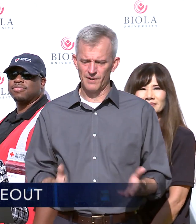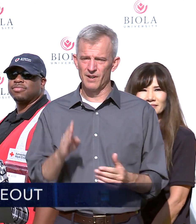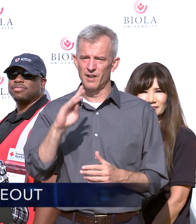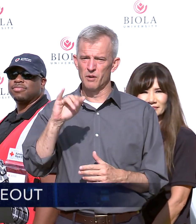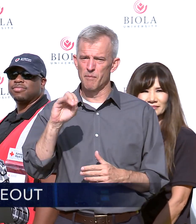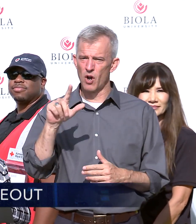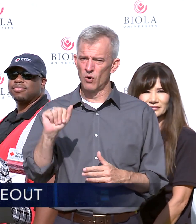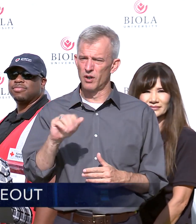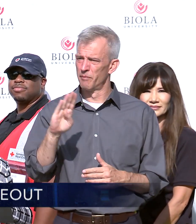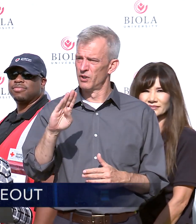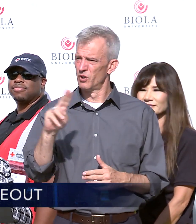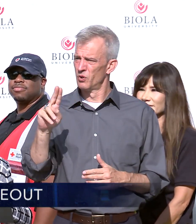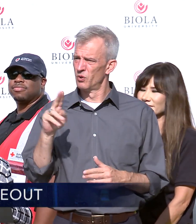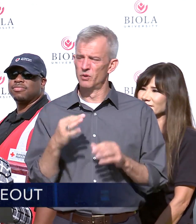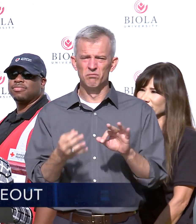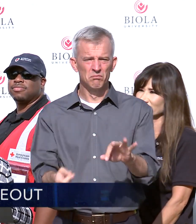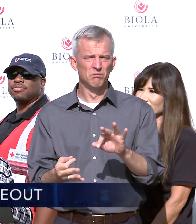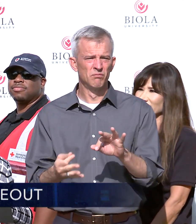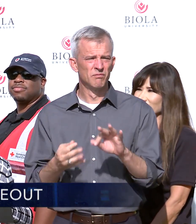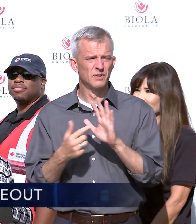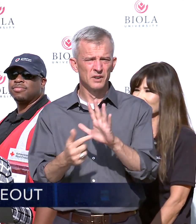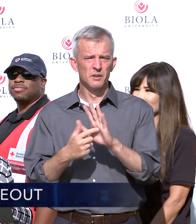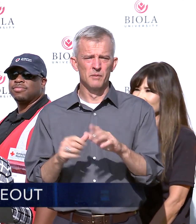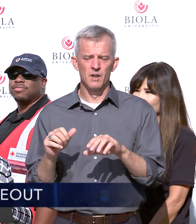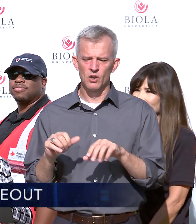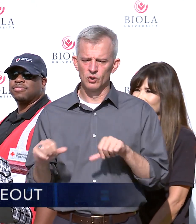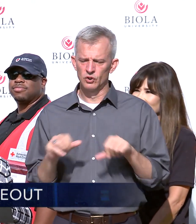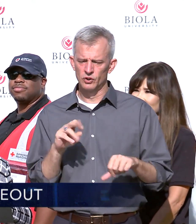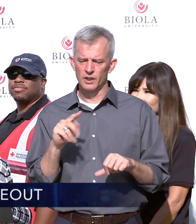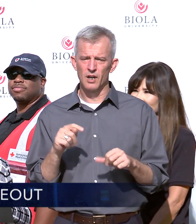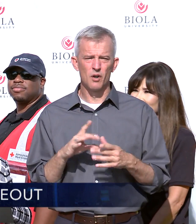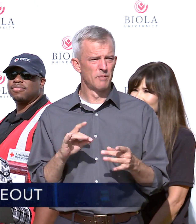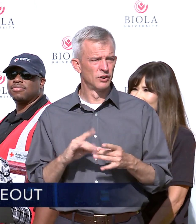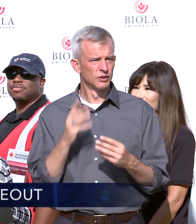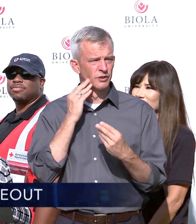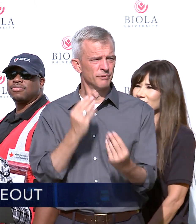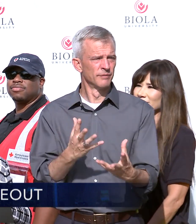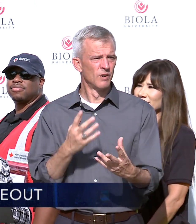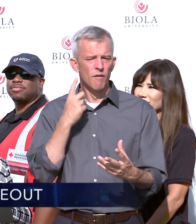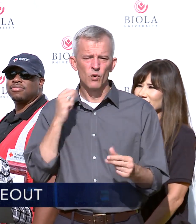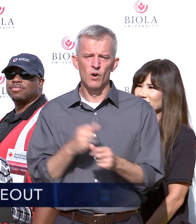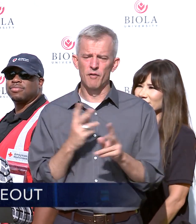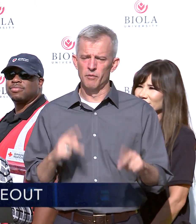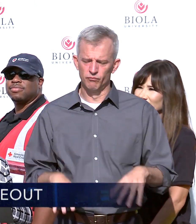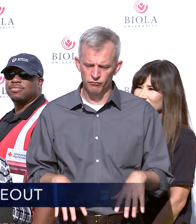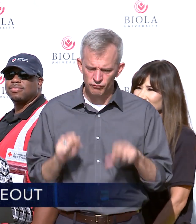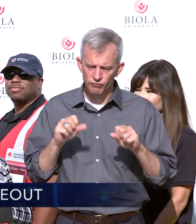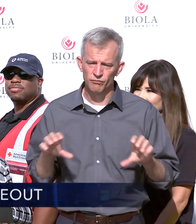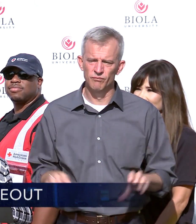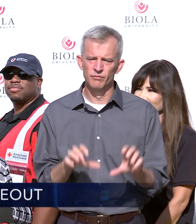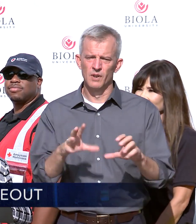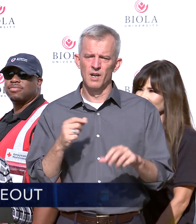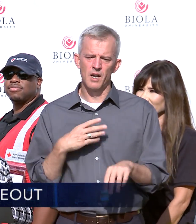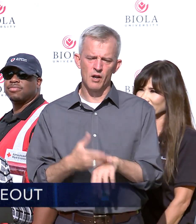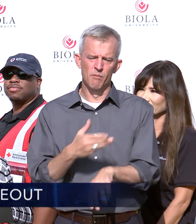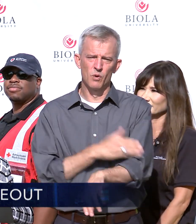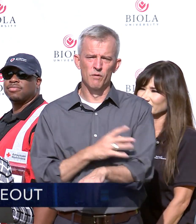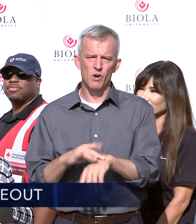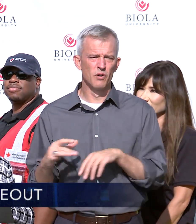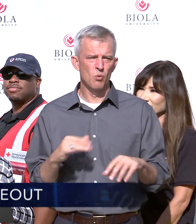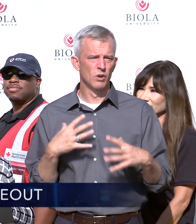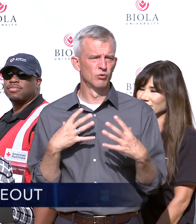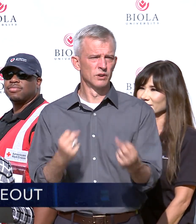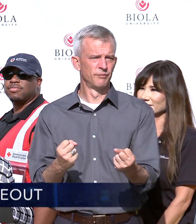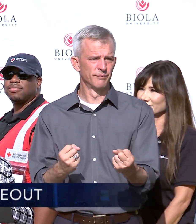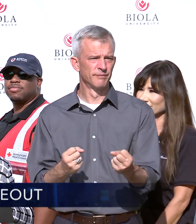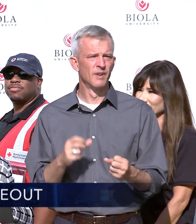perfect example of the ShakeOut message for everyone to take action and to improve their earthquake resiliency. So that